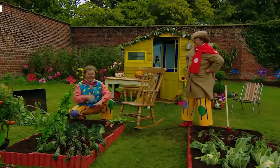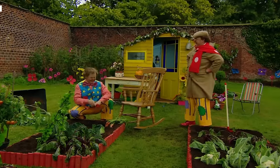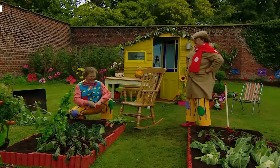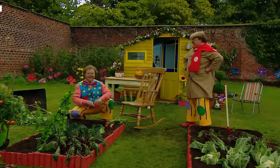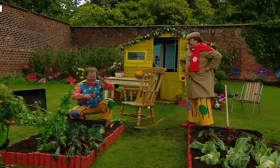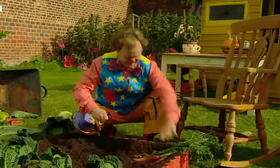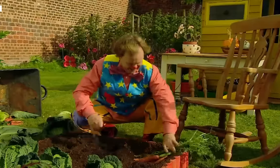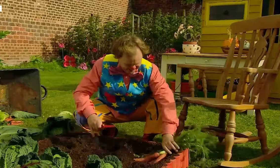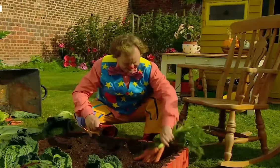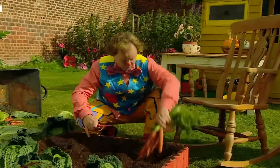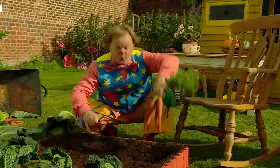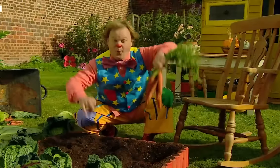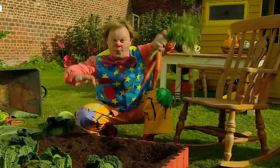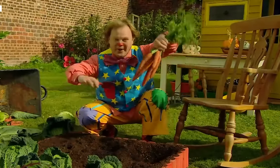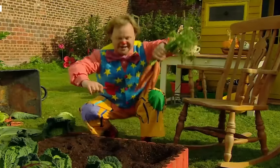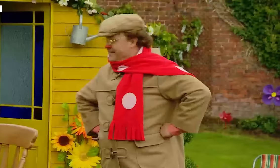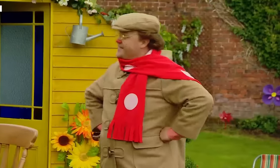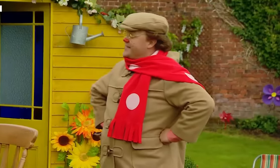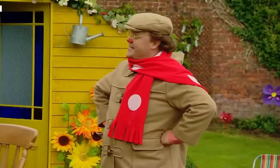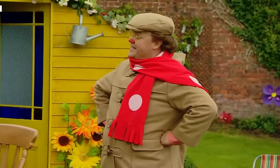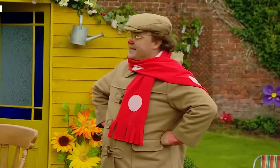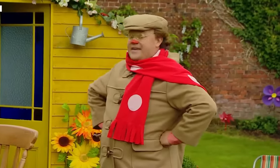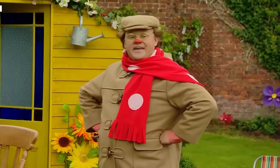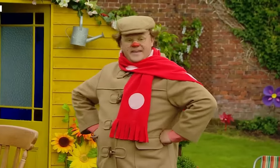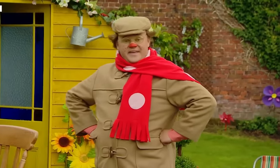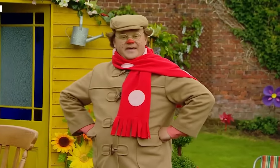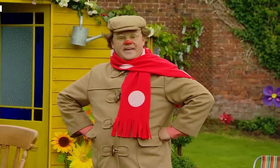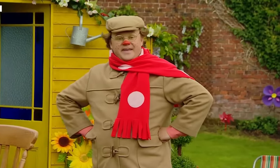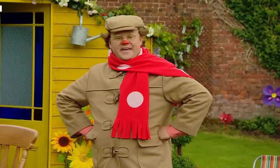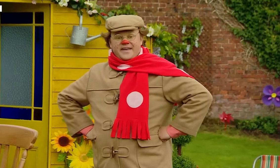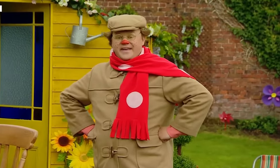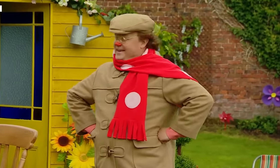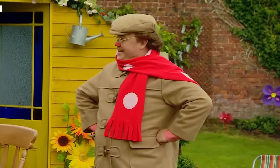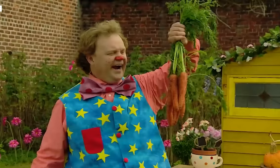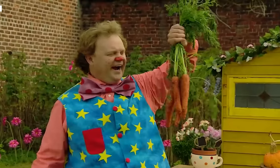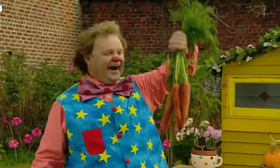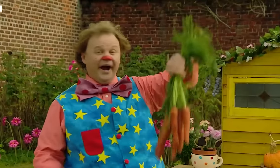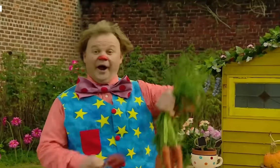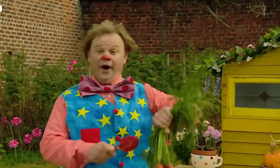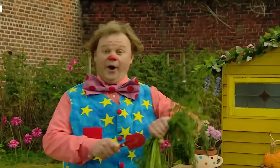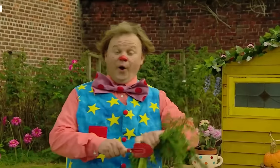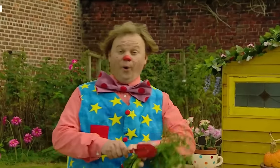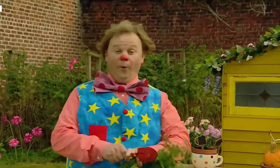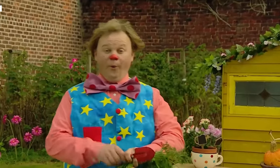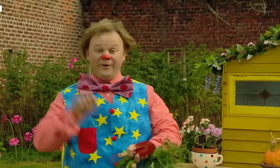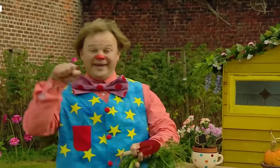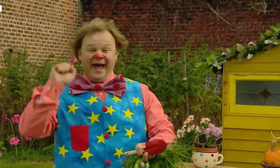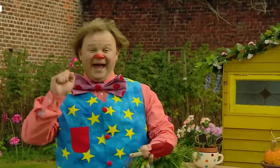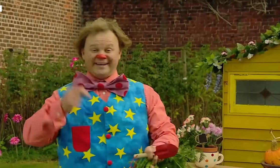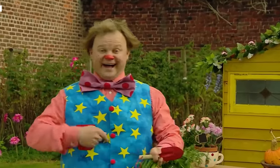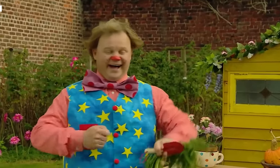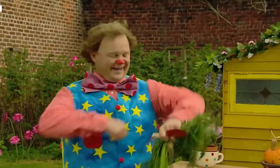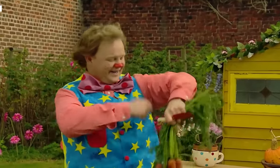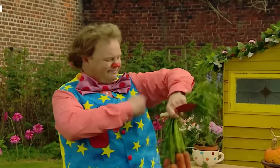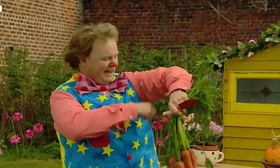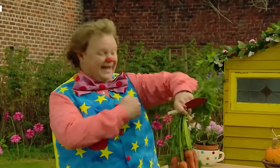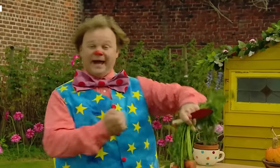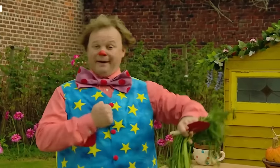you. Now you can use the carrots to make your carrot cake, Mr. Tumble. Ooh, yes, I can make